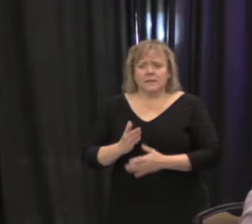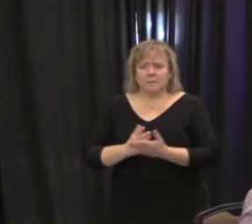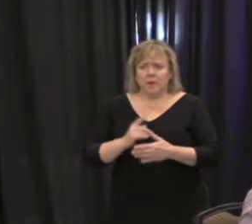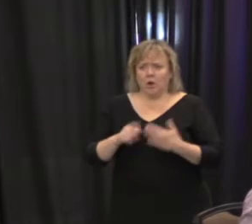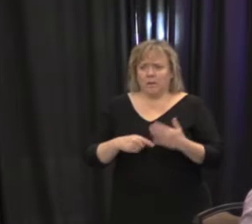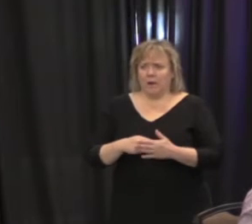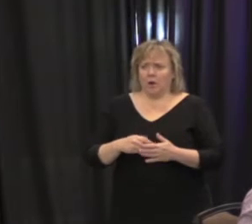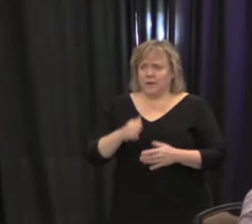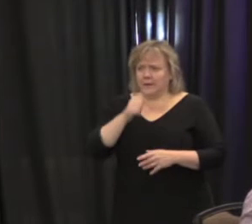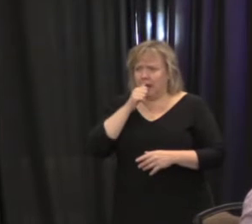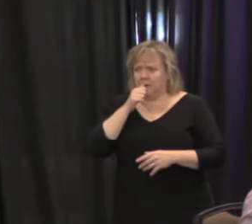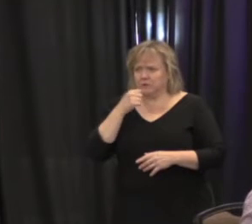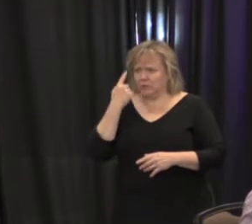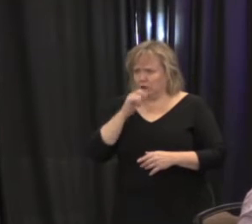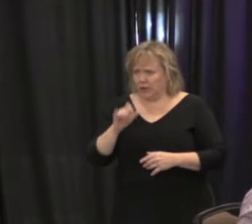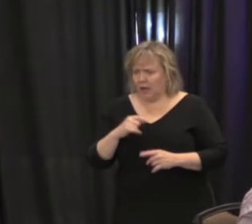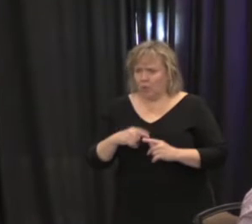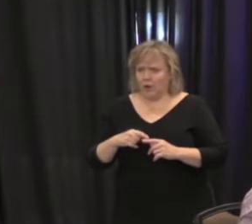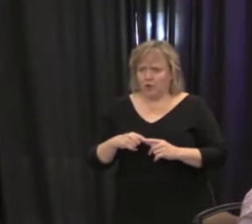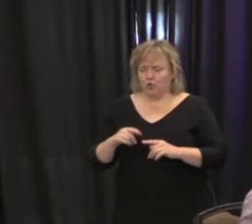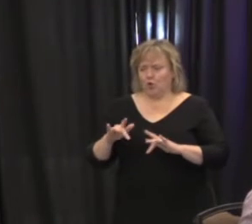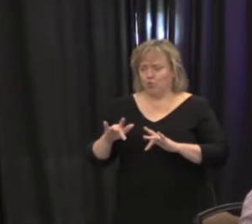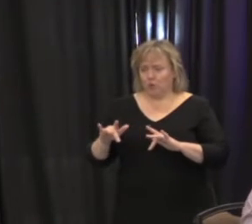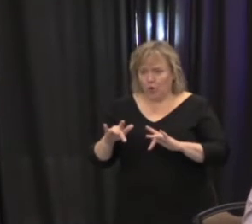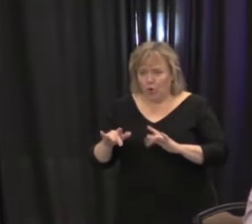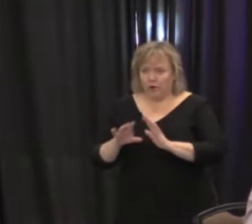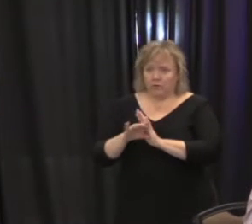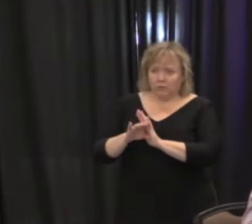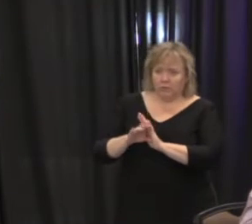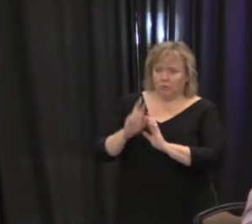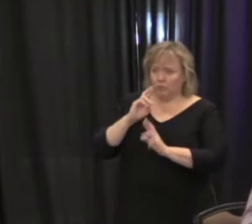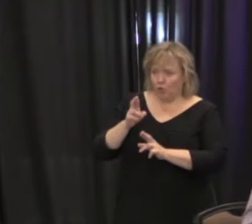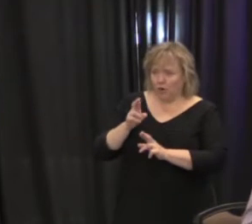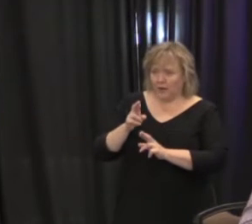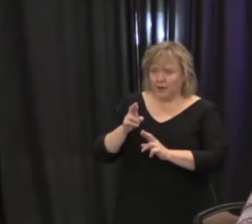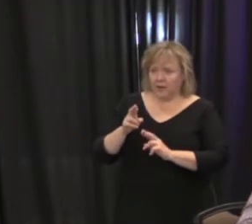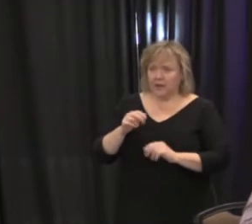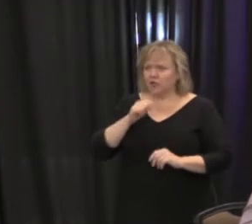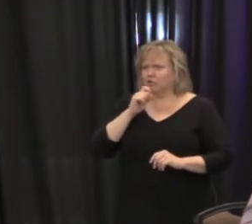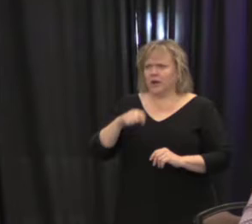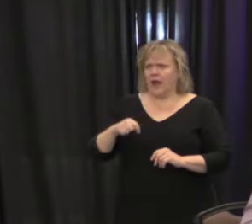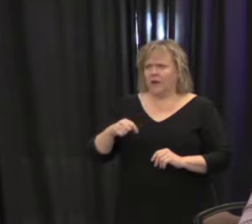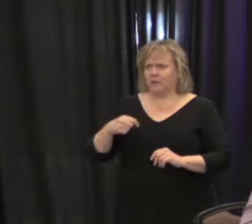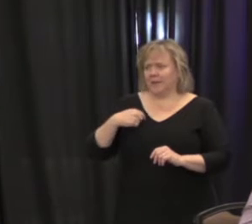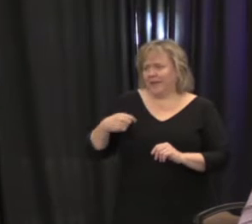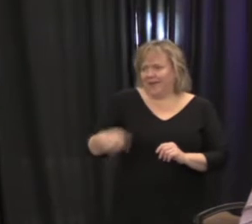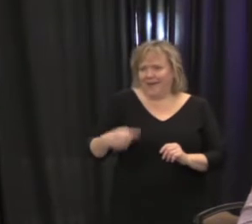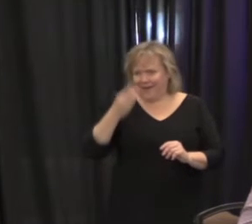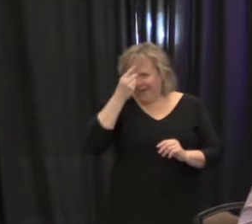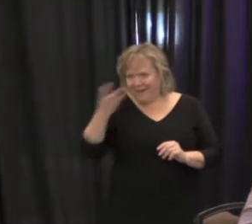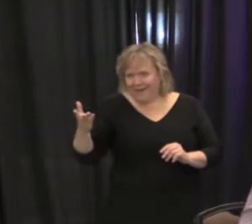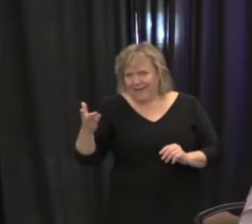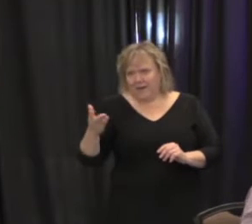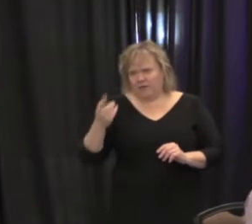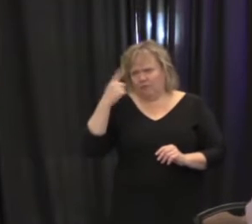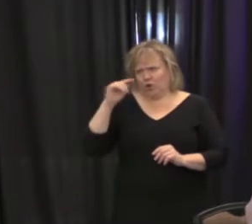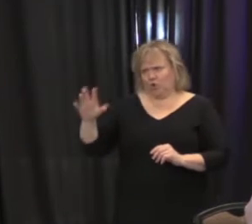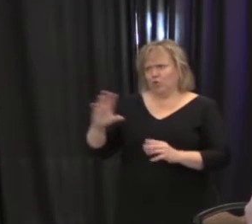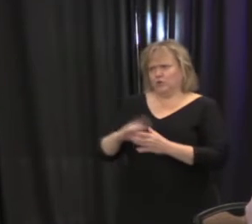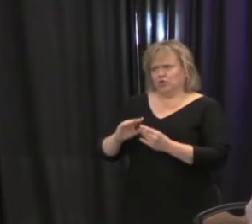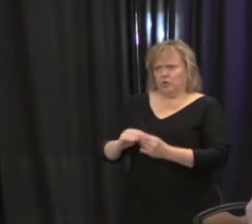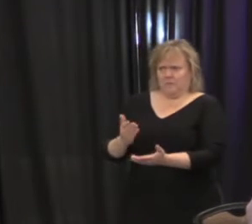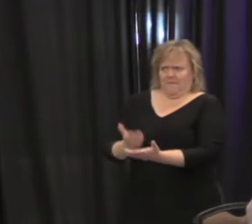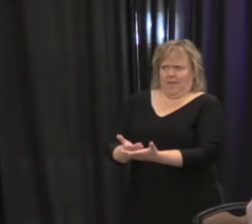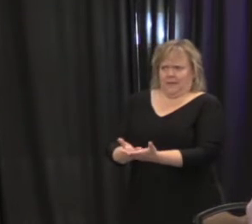being anonymous looks like when you're actually reporting or actually discussing things, because you shouldn't have to out yourself to actually have your stories validated and be